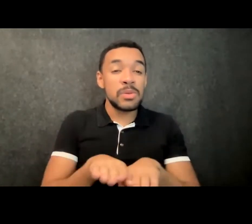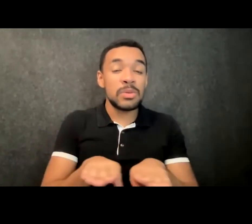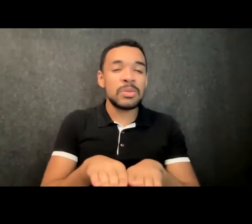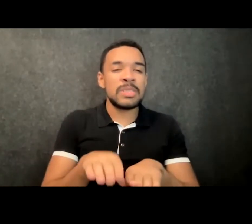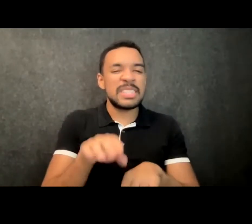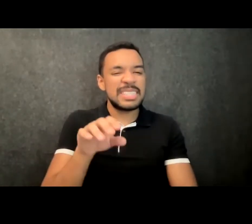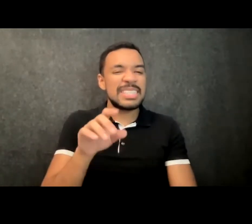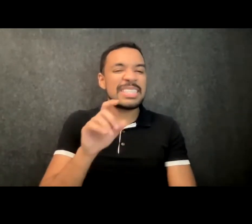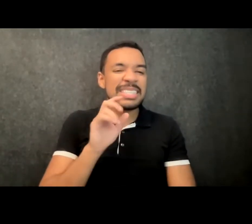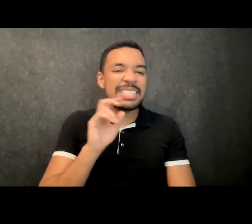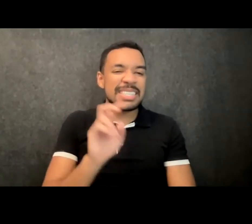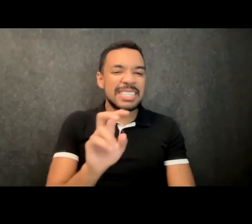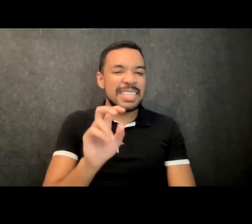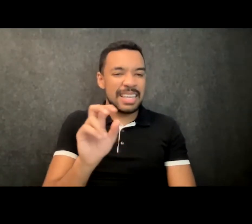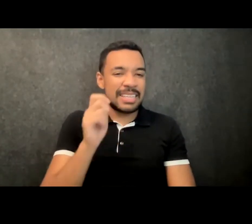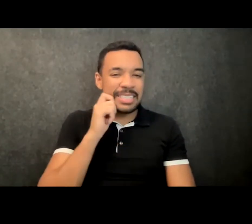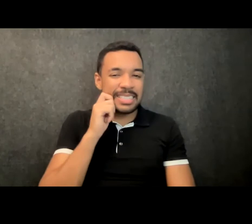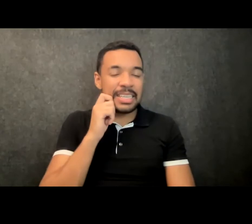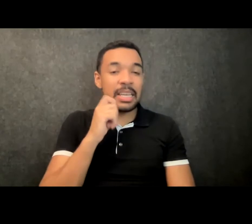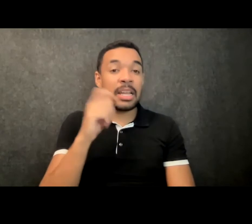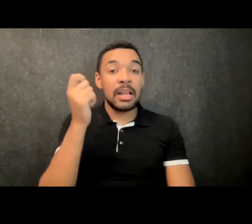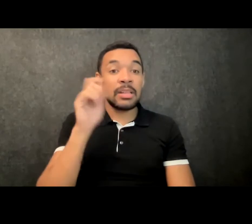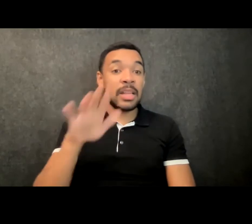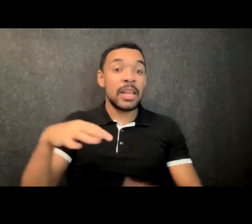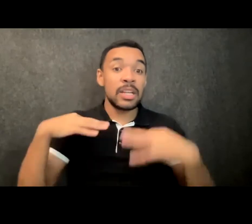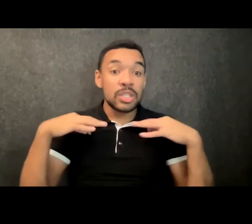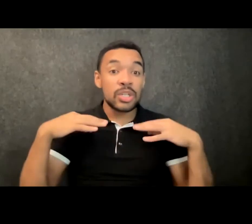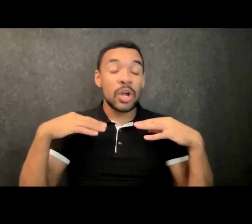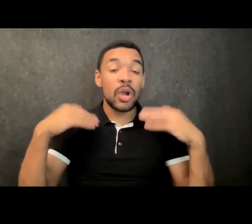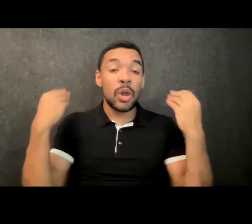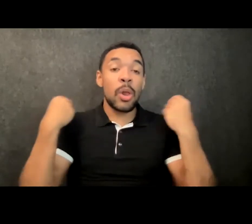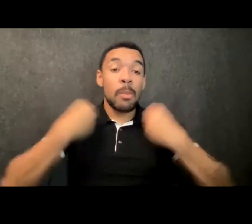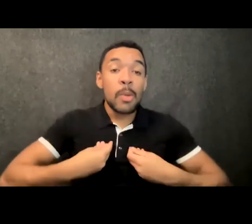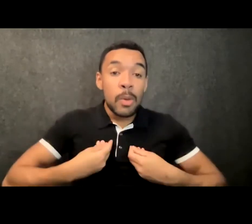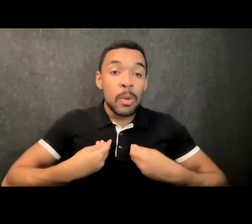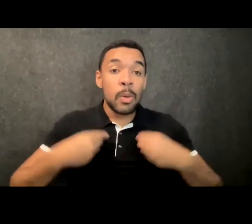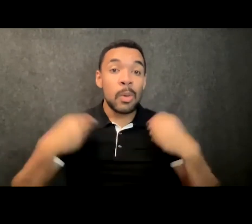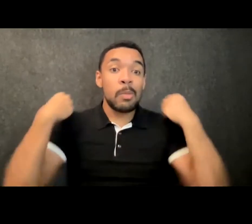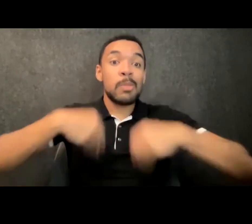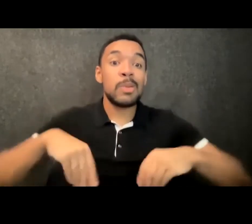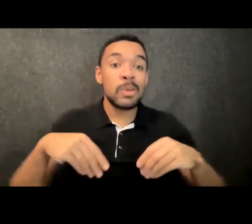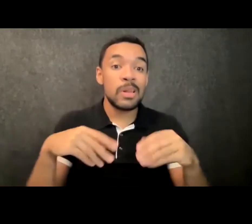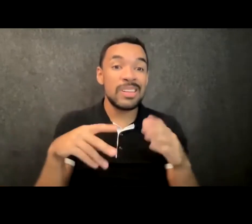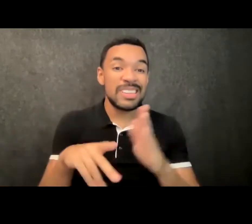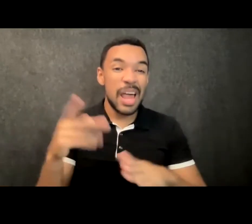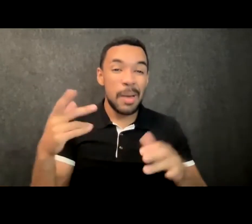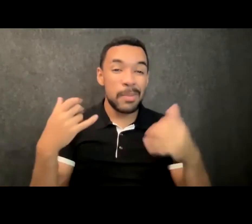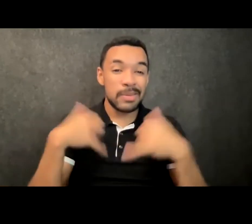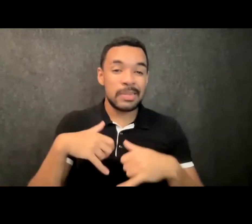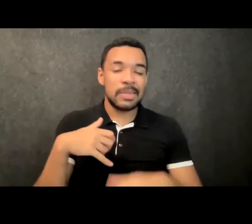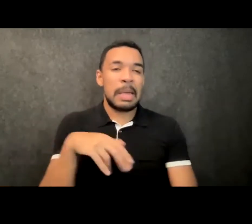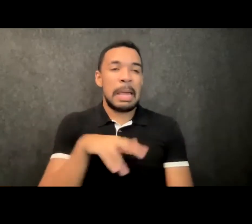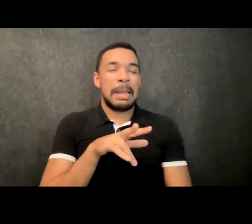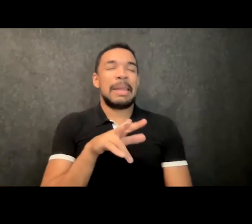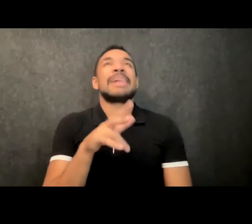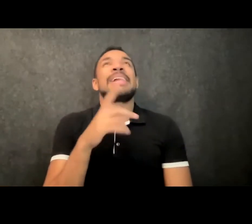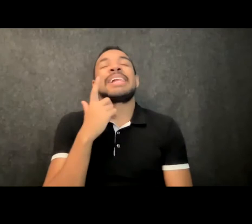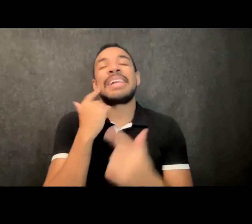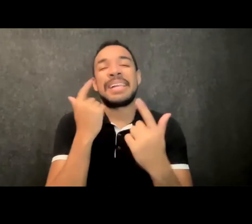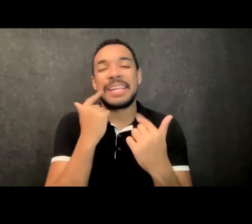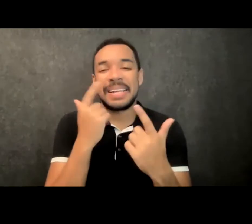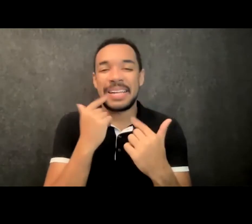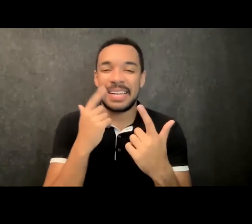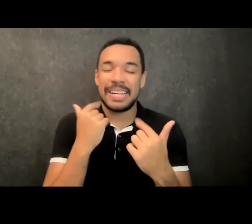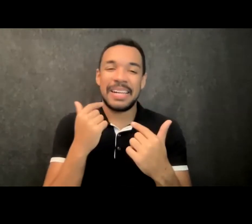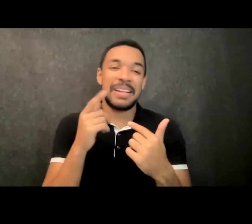wear a sweater vest over another sweater. We laughed, and he laughed too. He was a little insecure, but happy to be part of the